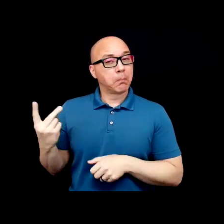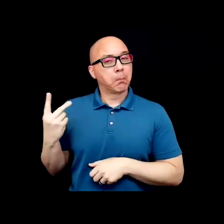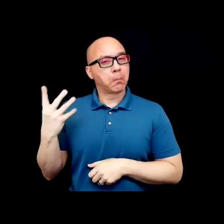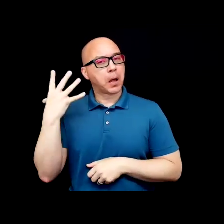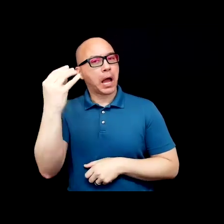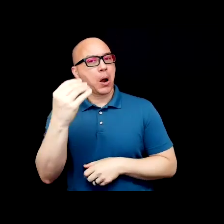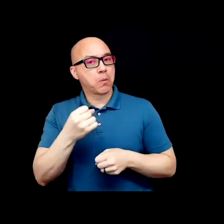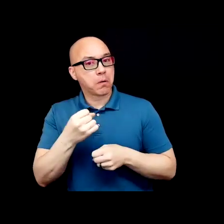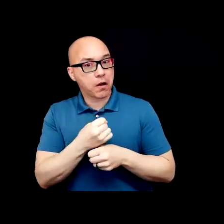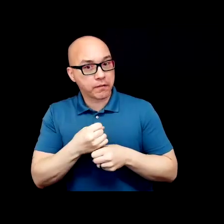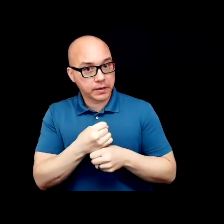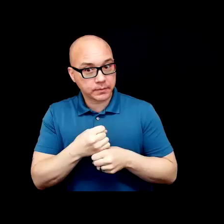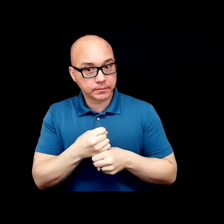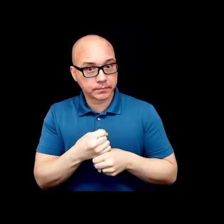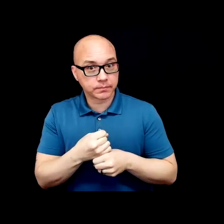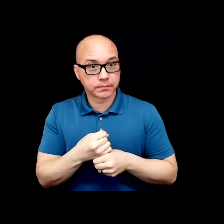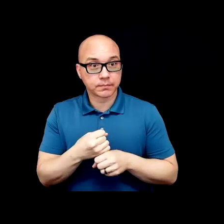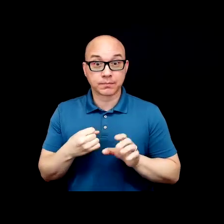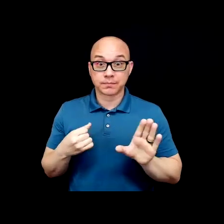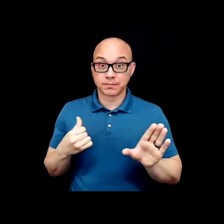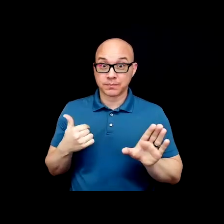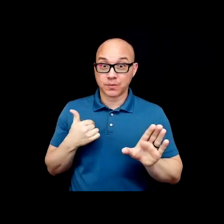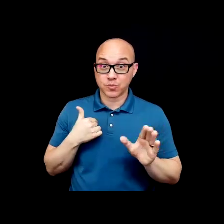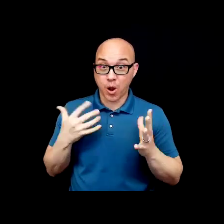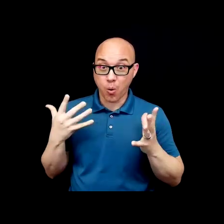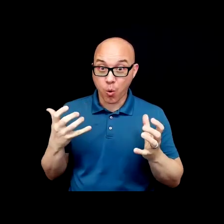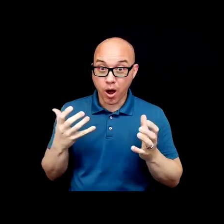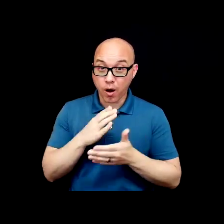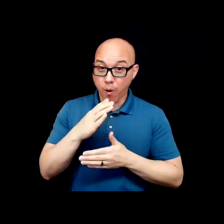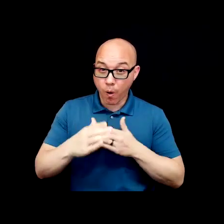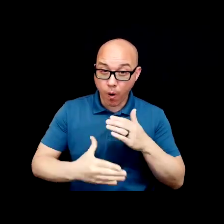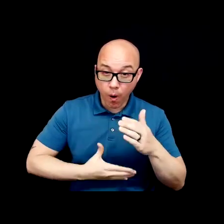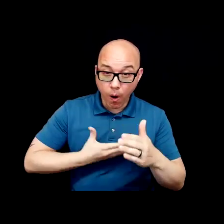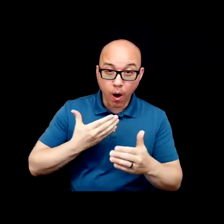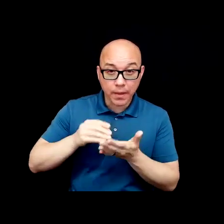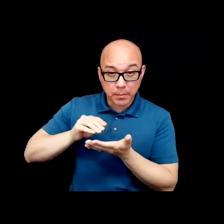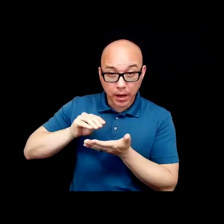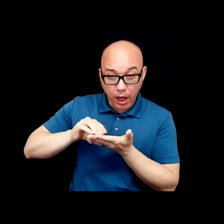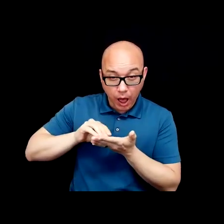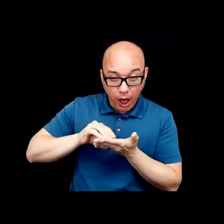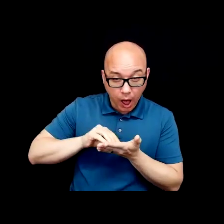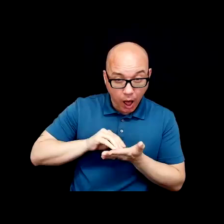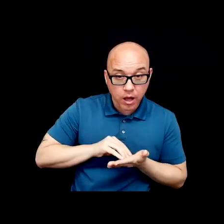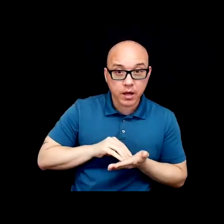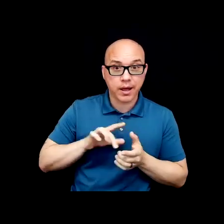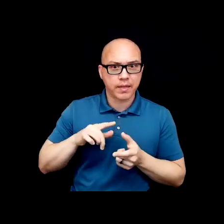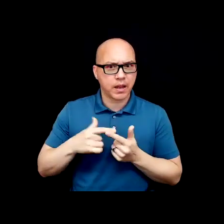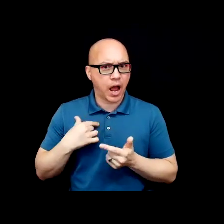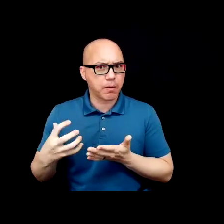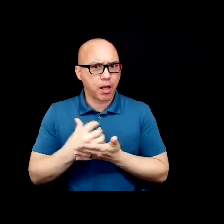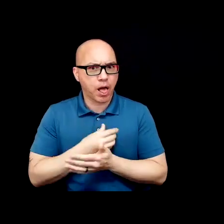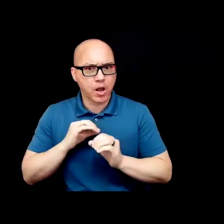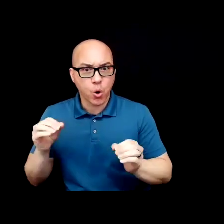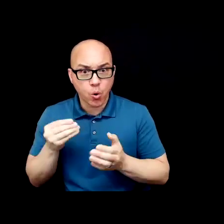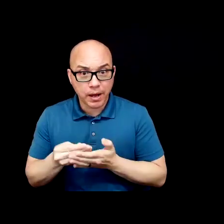Now, do I want to see all this money of you taking people out to coffee and not making any money? No. But